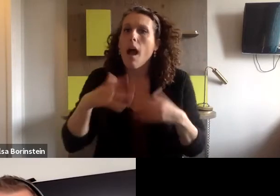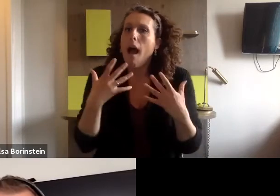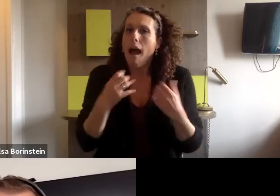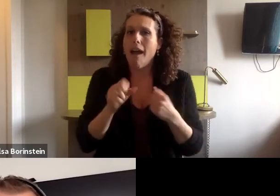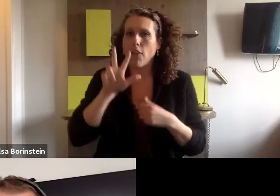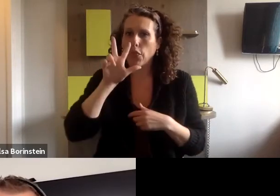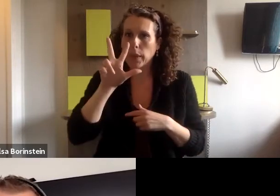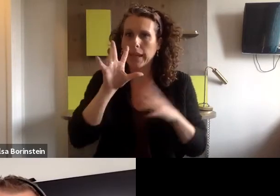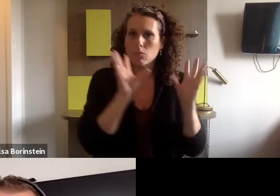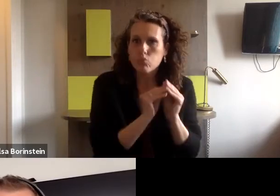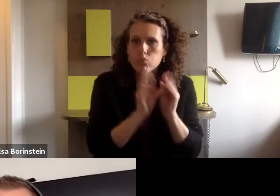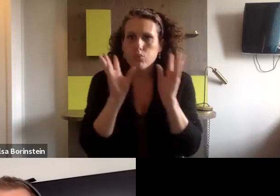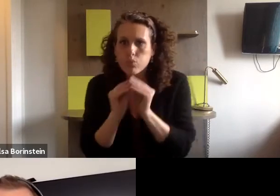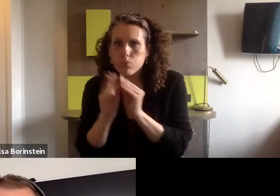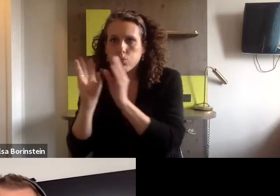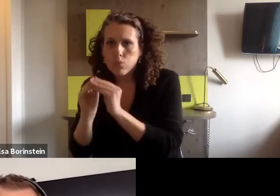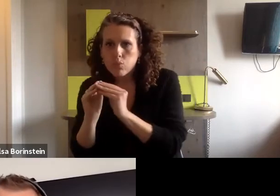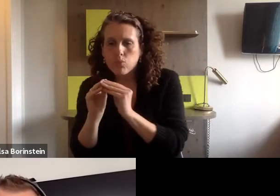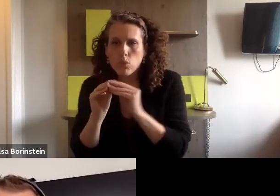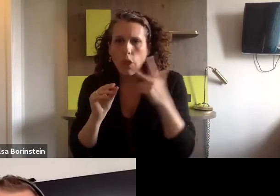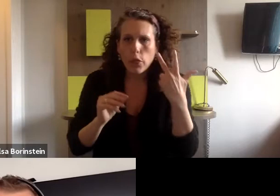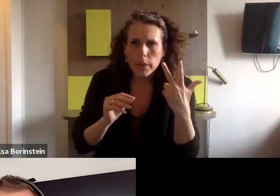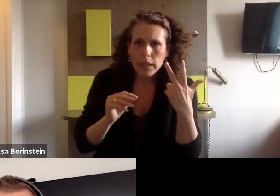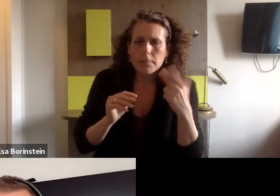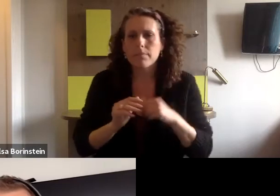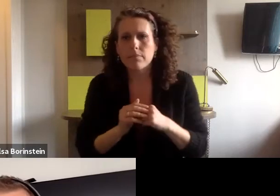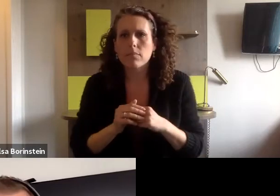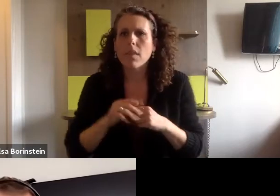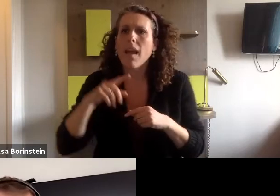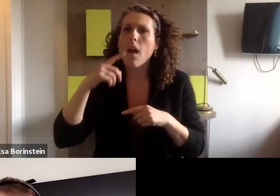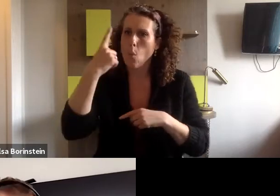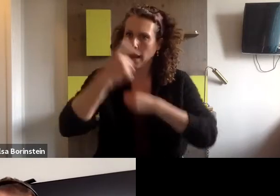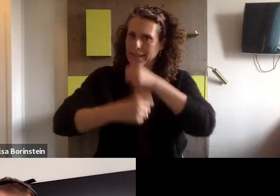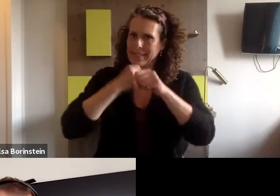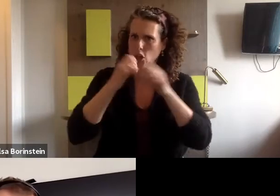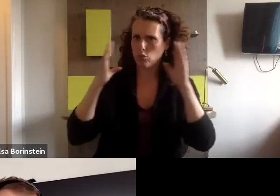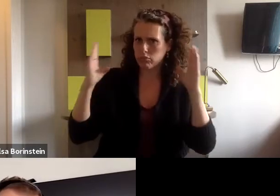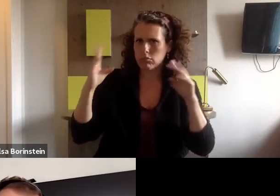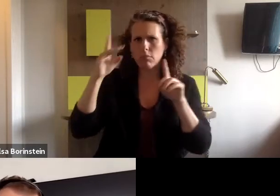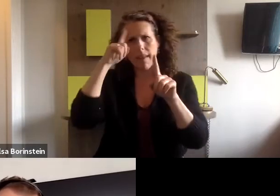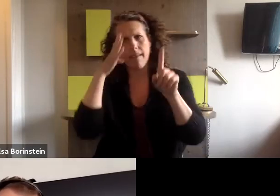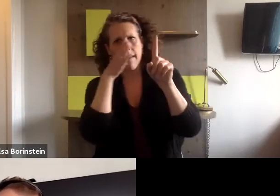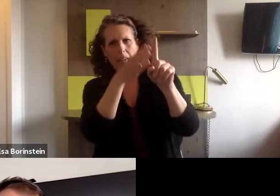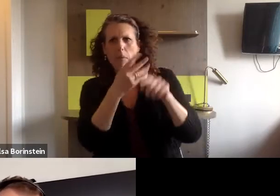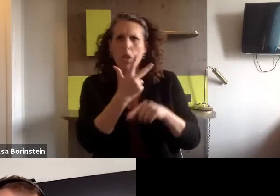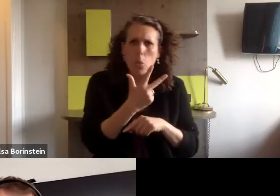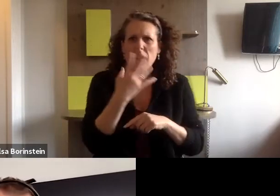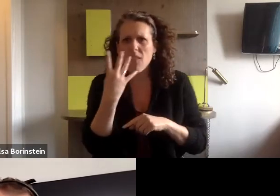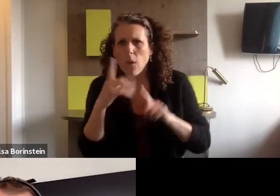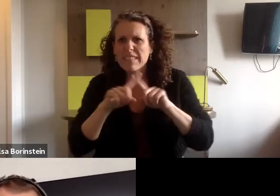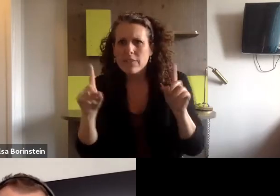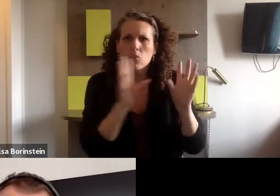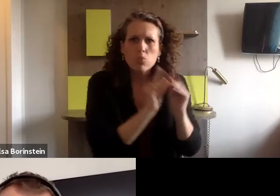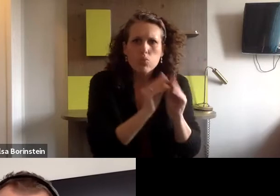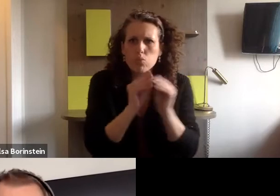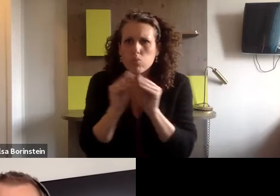webinars, and we try to have 3 or 4 of them a year on topics which are of interest